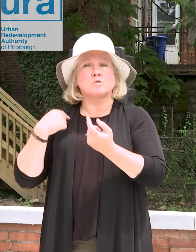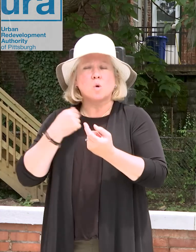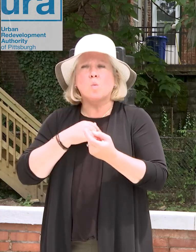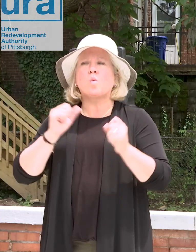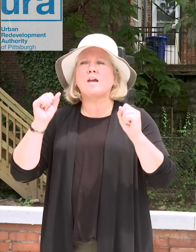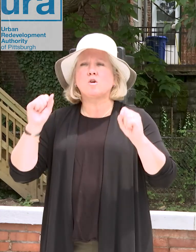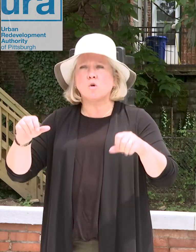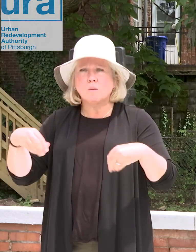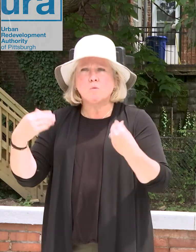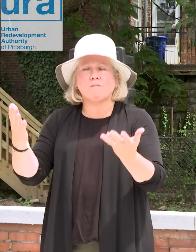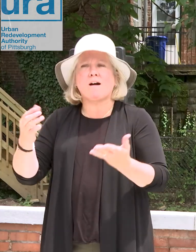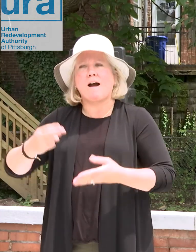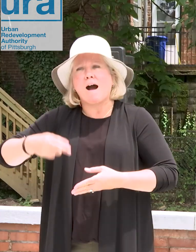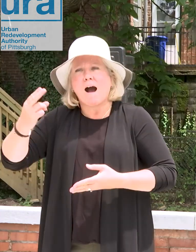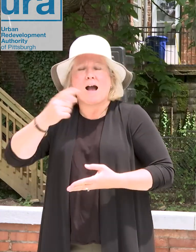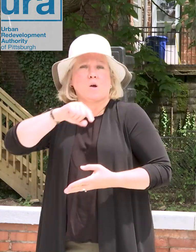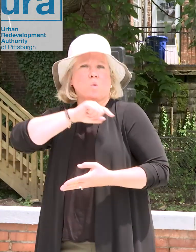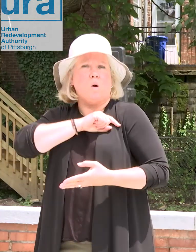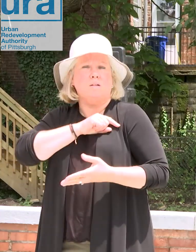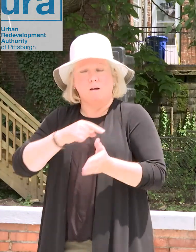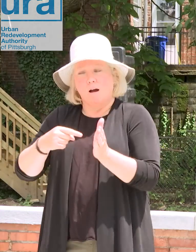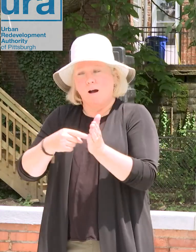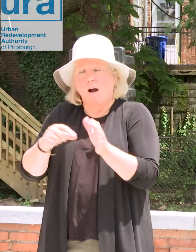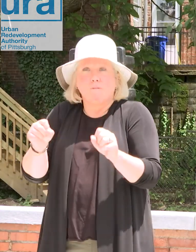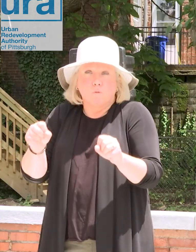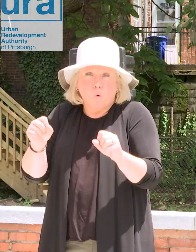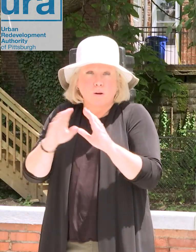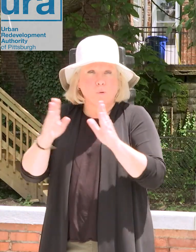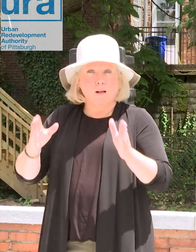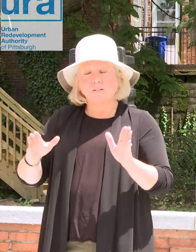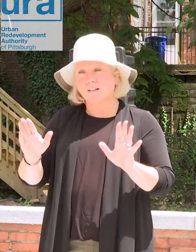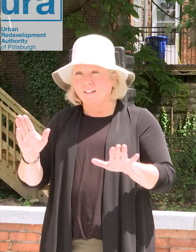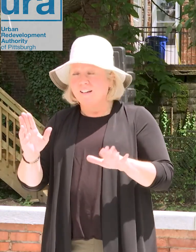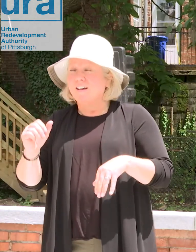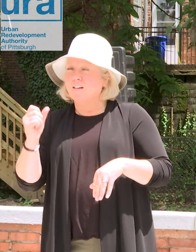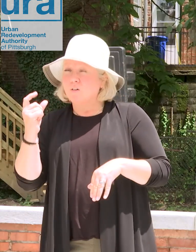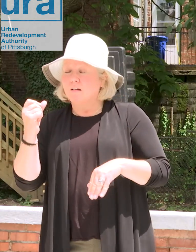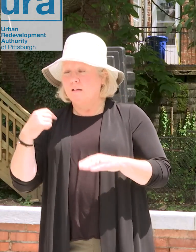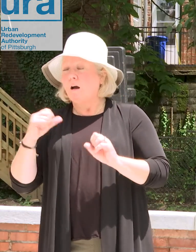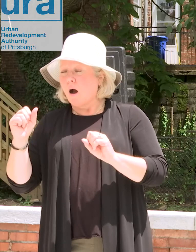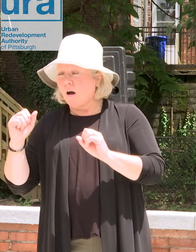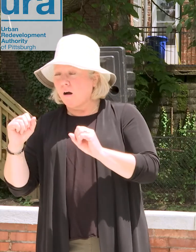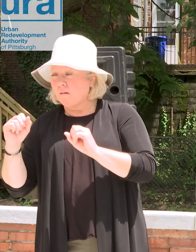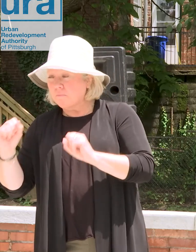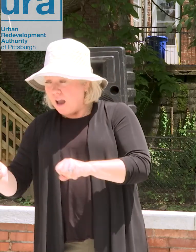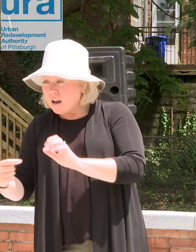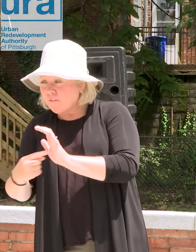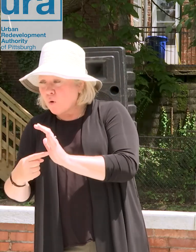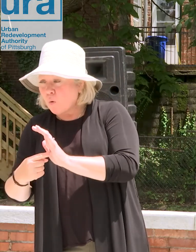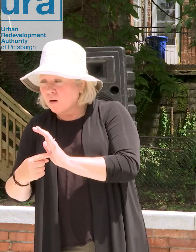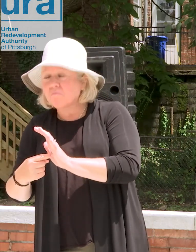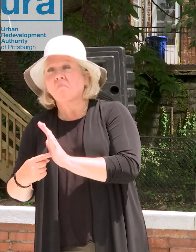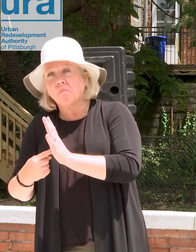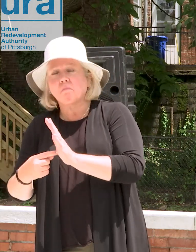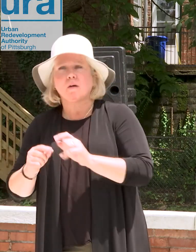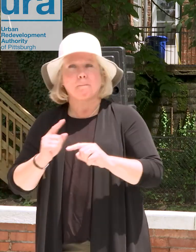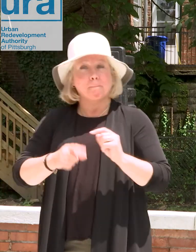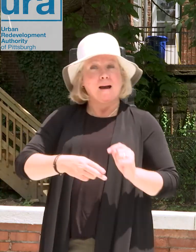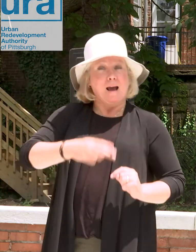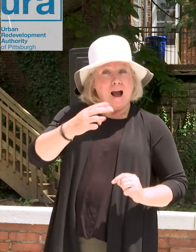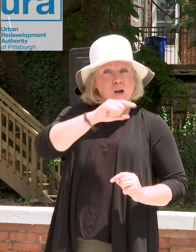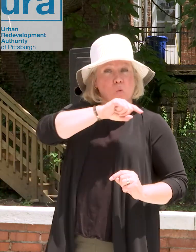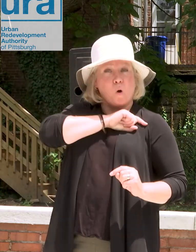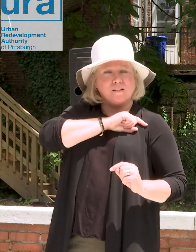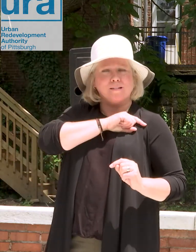deliver high quality affordable housing. Because affordable housing is one thing. It's another thing for it to be high quality. And so he has worked